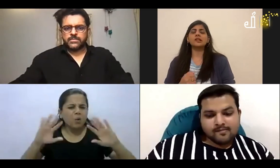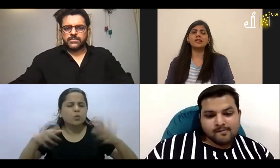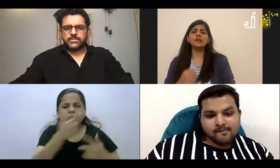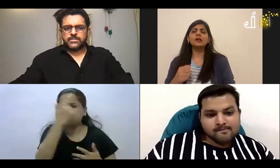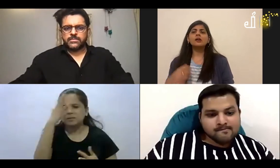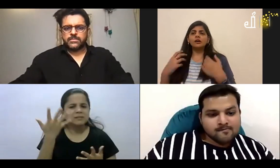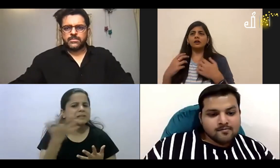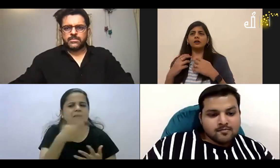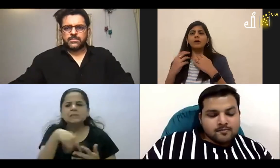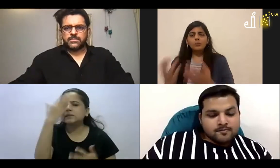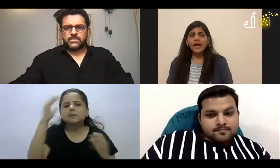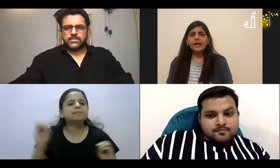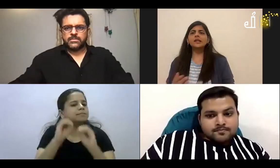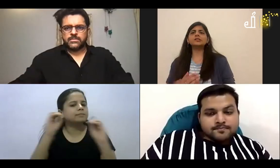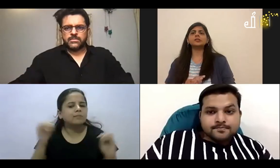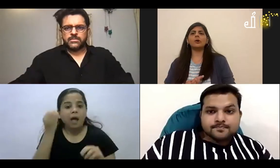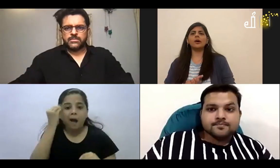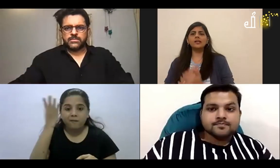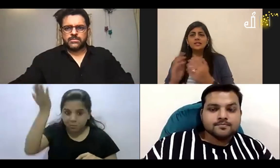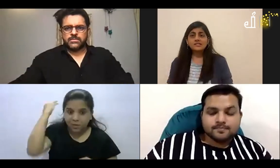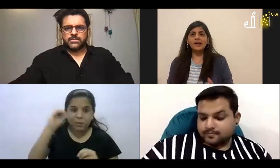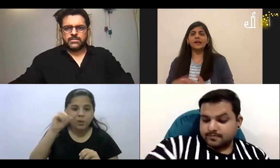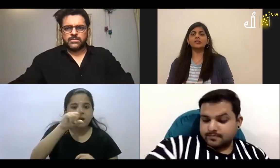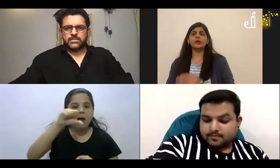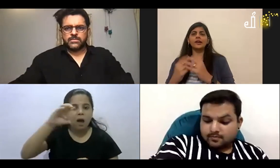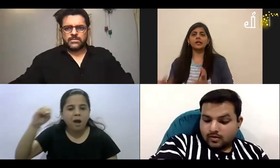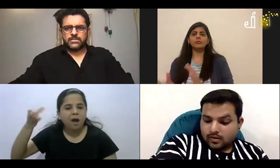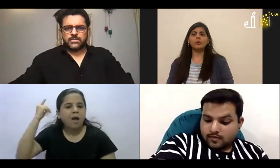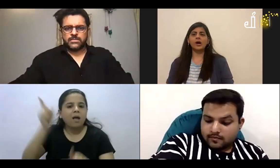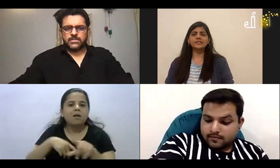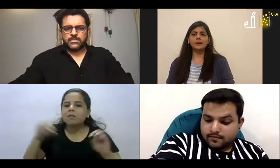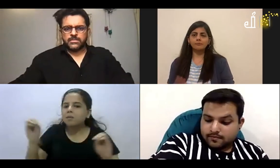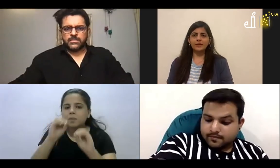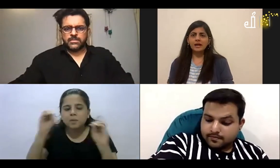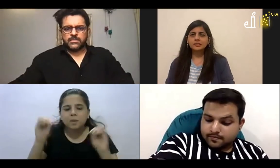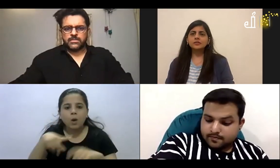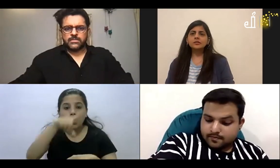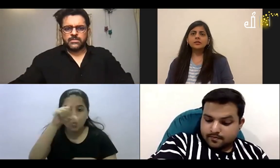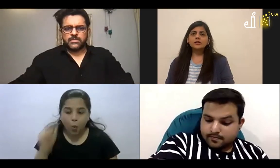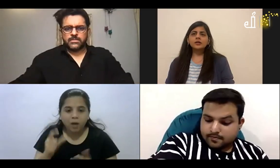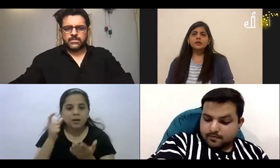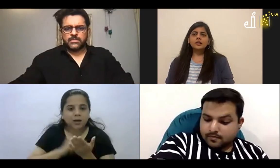much any awareness or any internet or any WhatsApp for that matter.